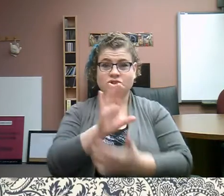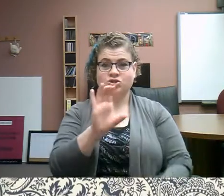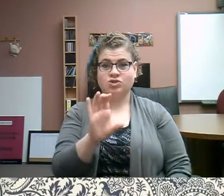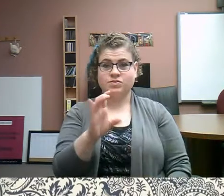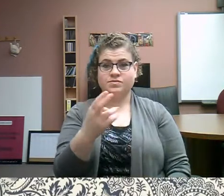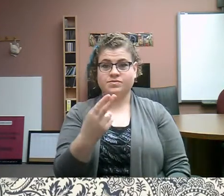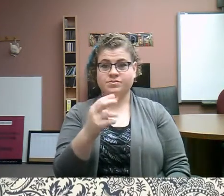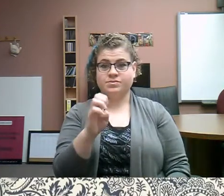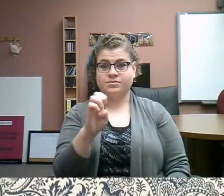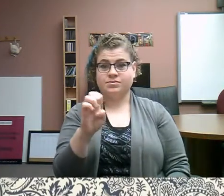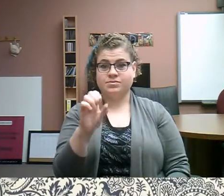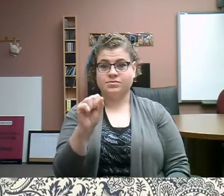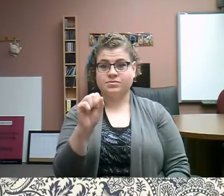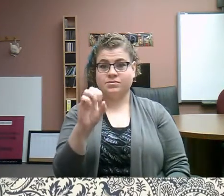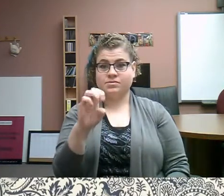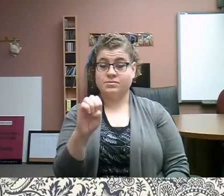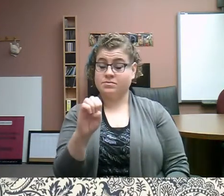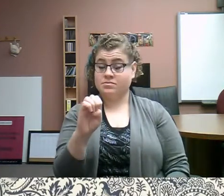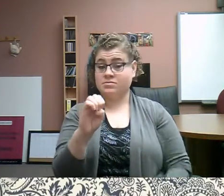Or cheese.